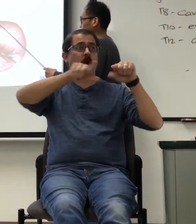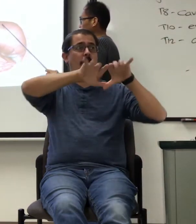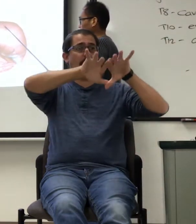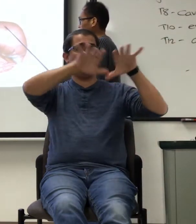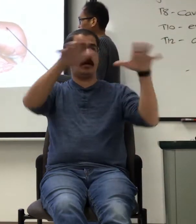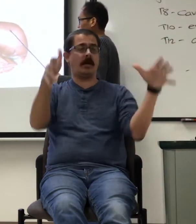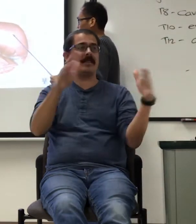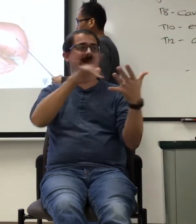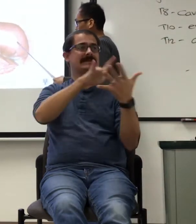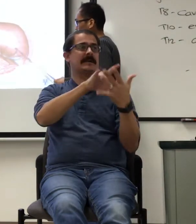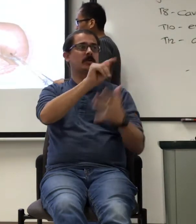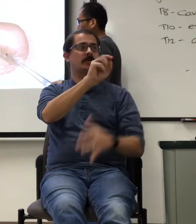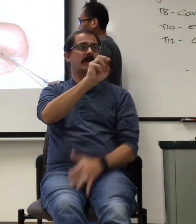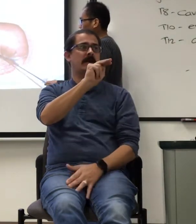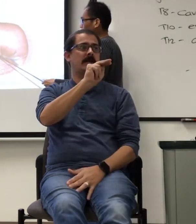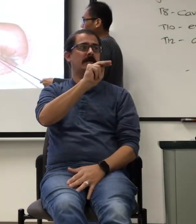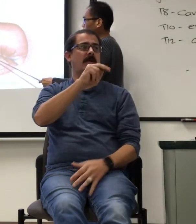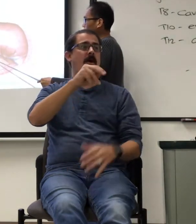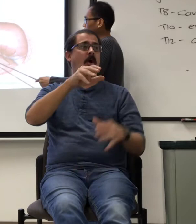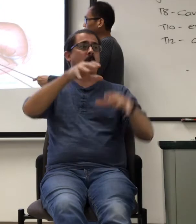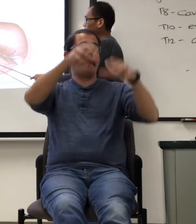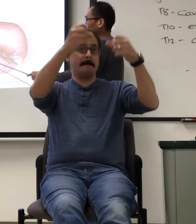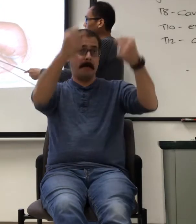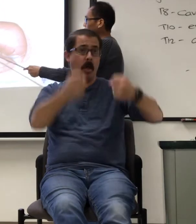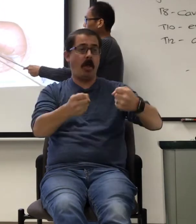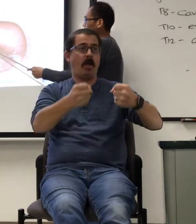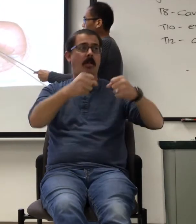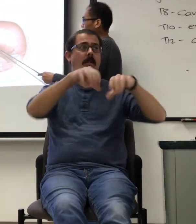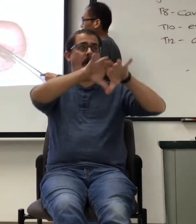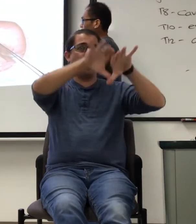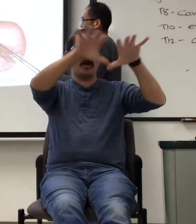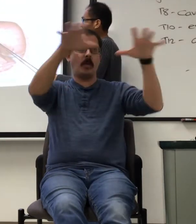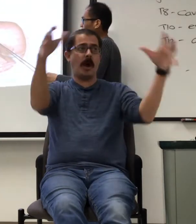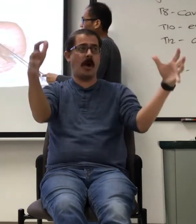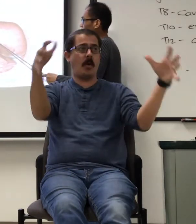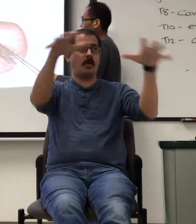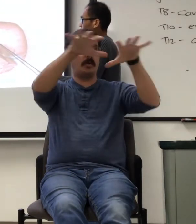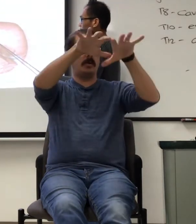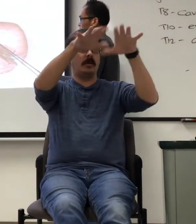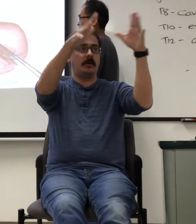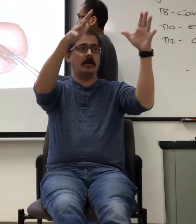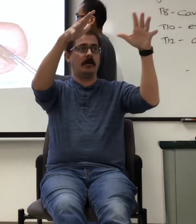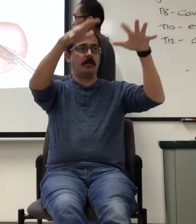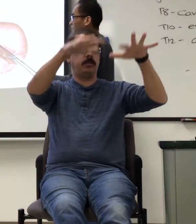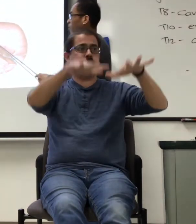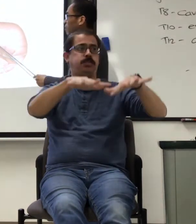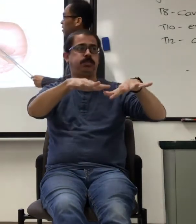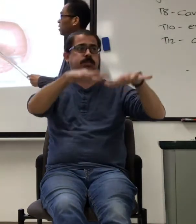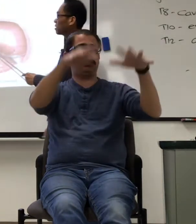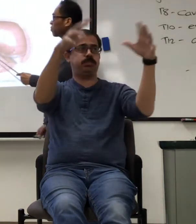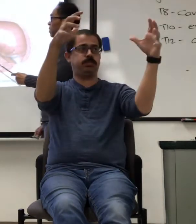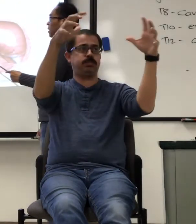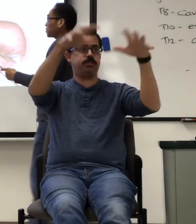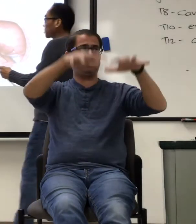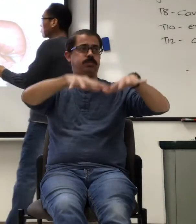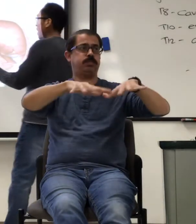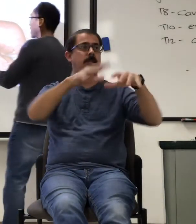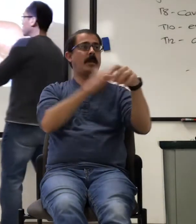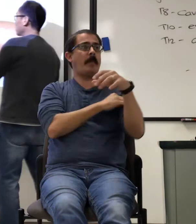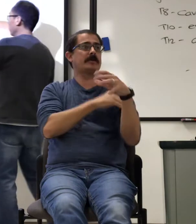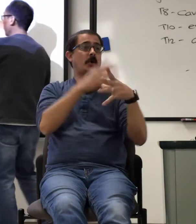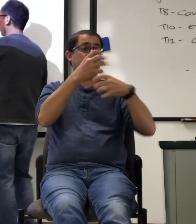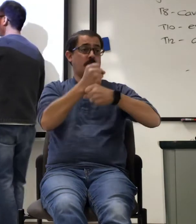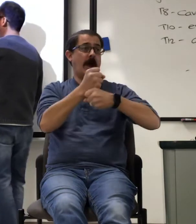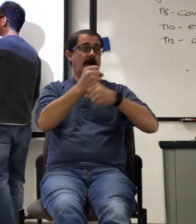central tendon. So when they all pull all the way around, they pull the tendon down. So when the muscle